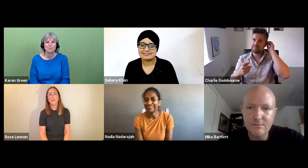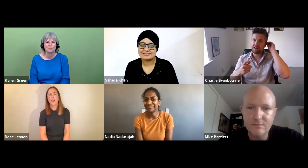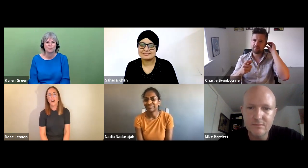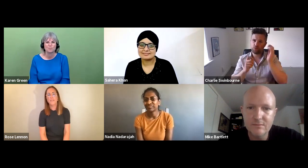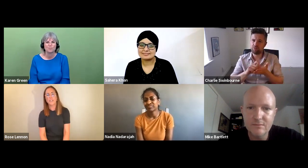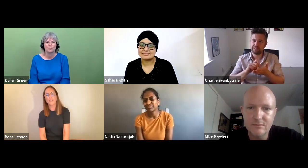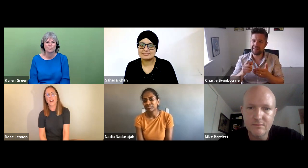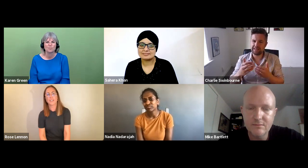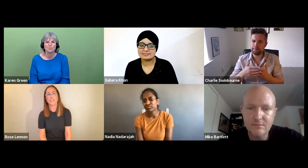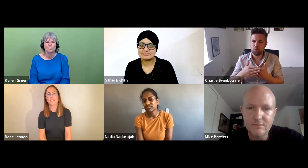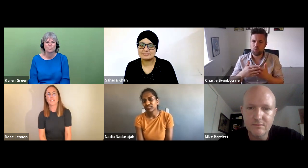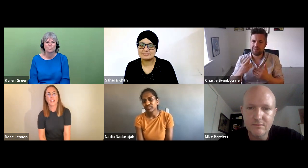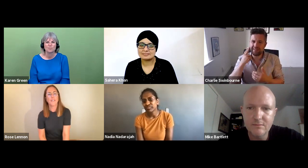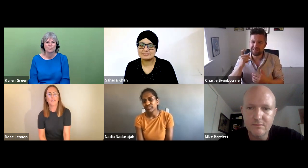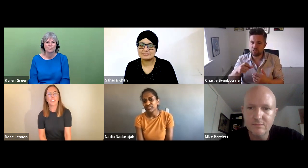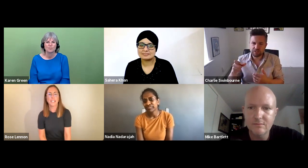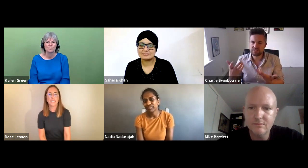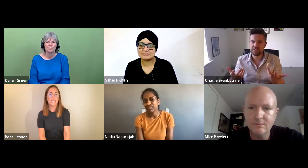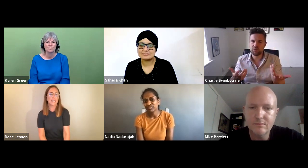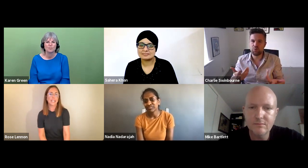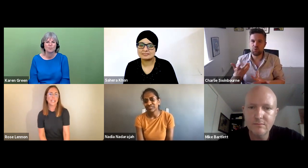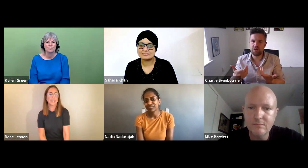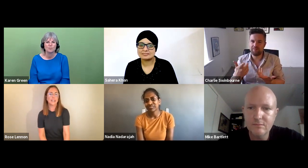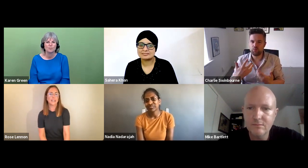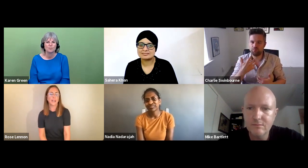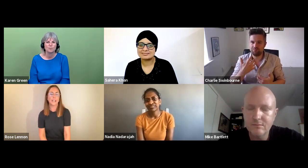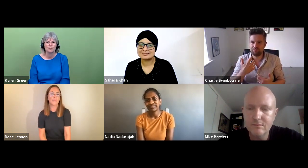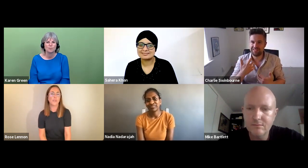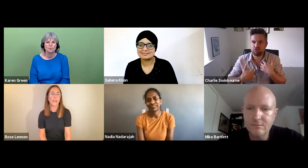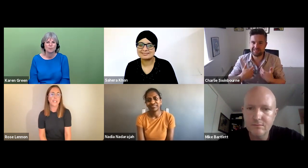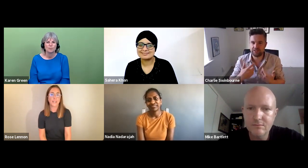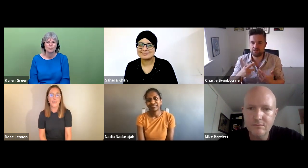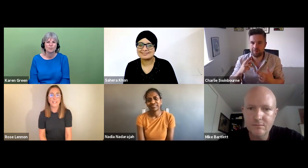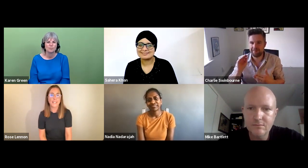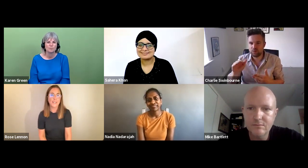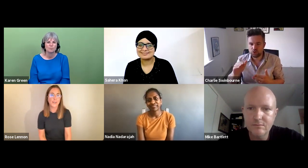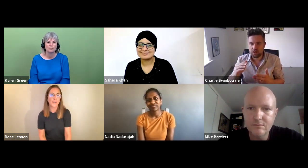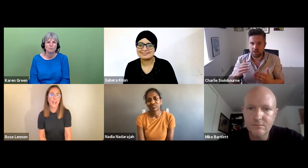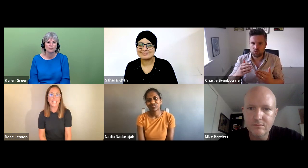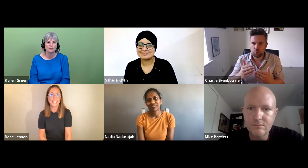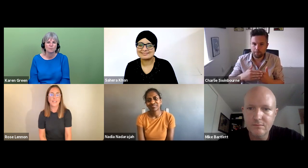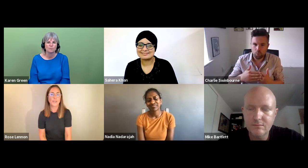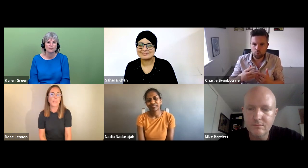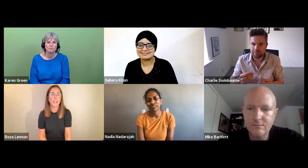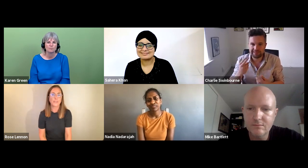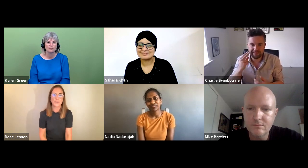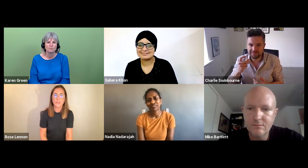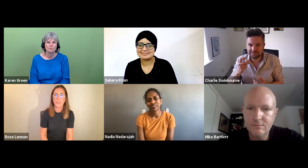So after Contractions, have you written anything any more about deaf characters or anything? Have you thought about the future